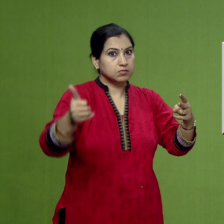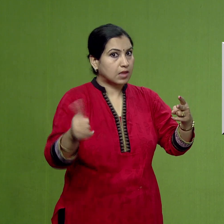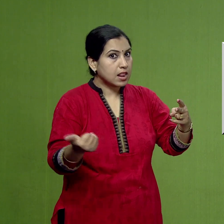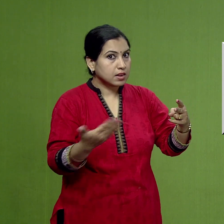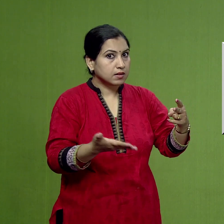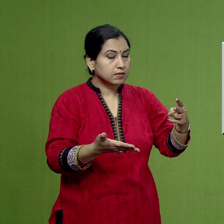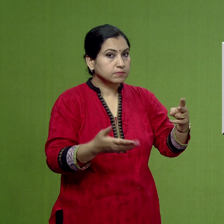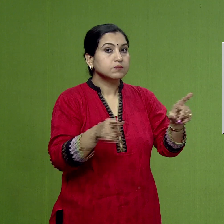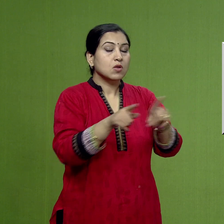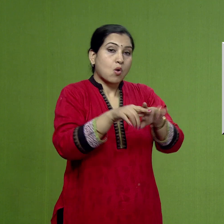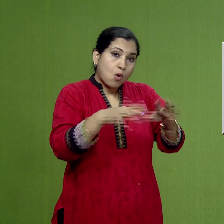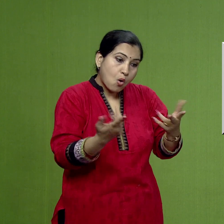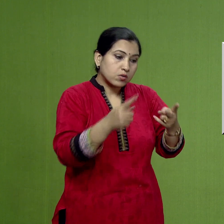or a resource.